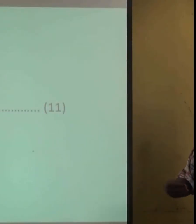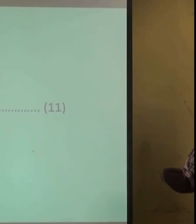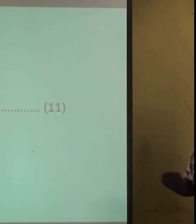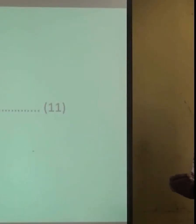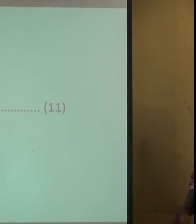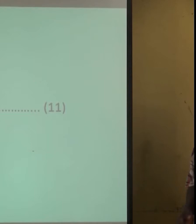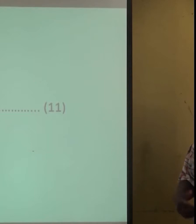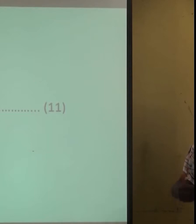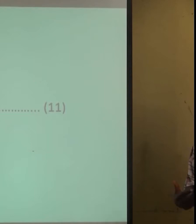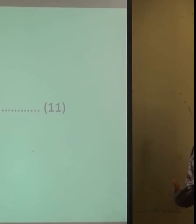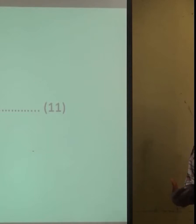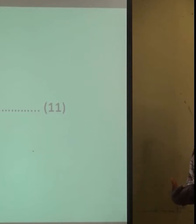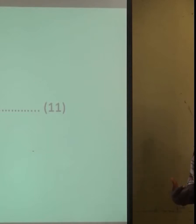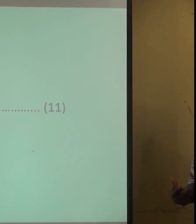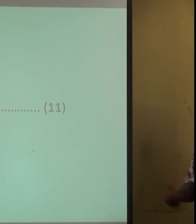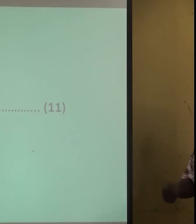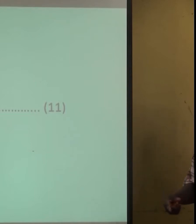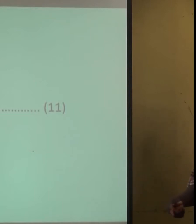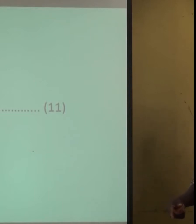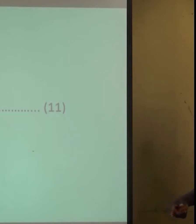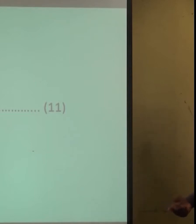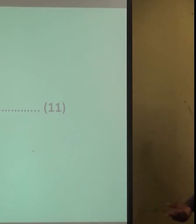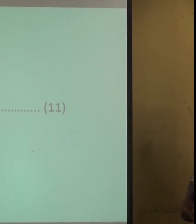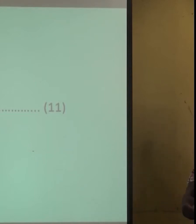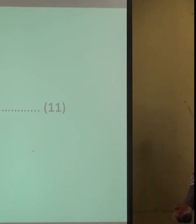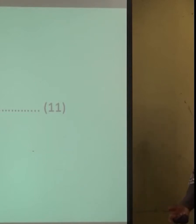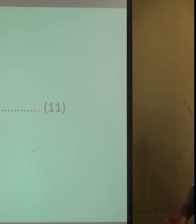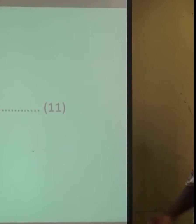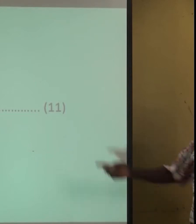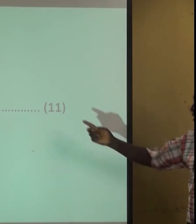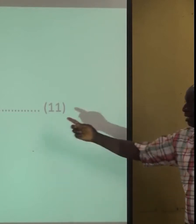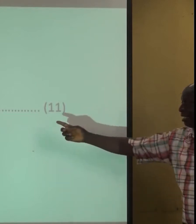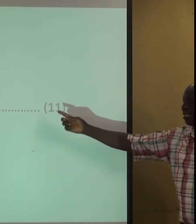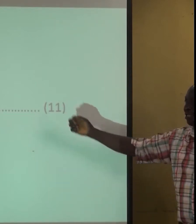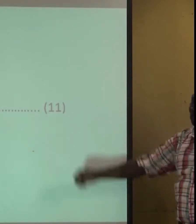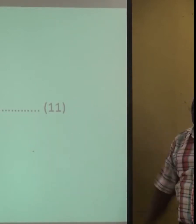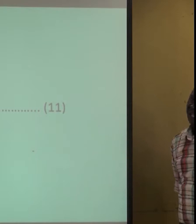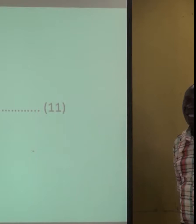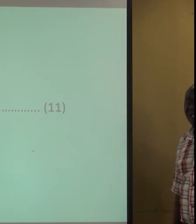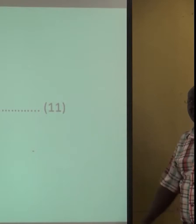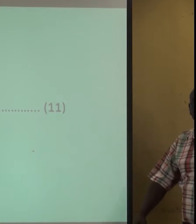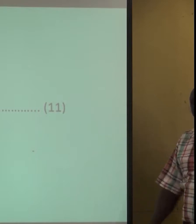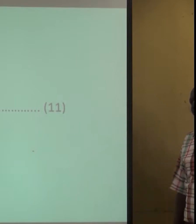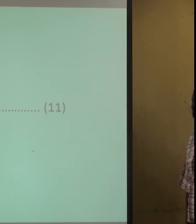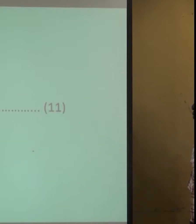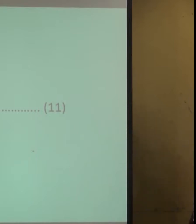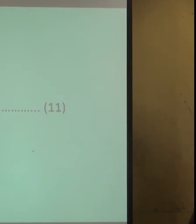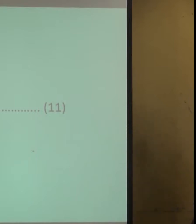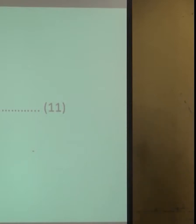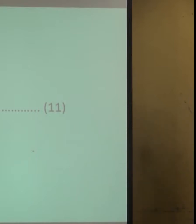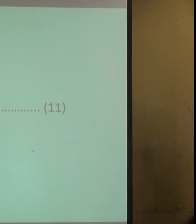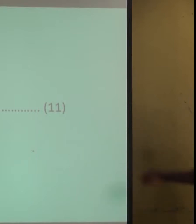velocity which an object will be required not to return to this Earth again when it is projected, this is the formula to be